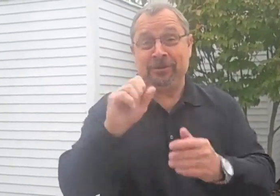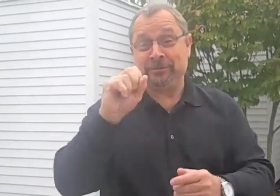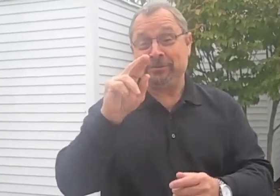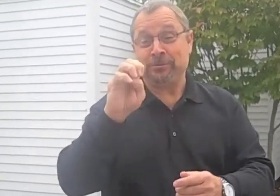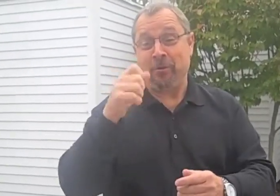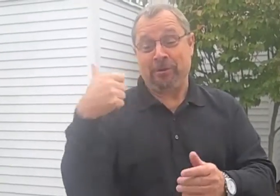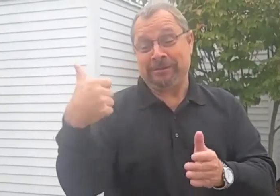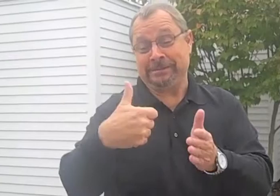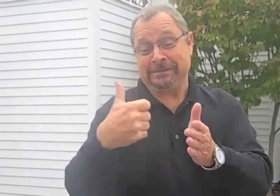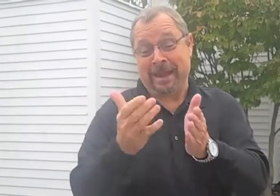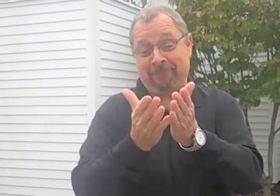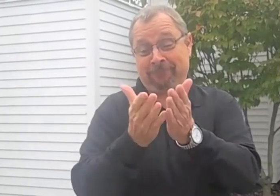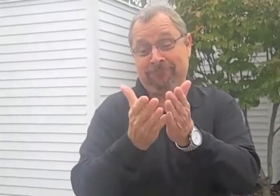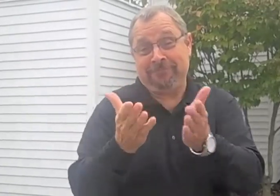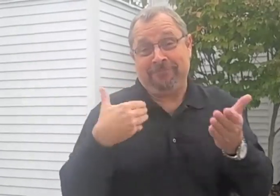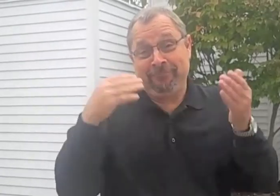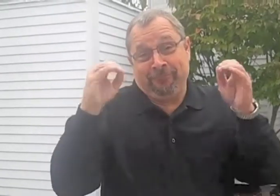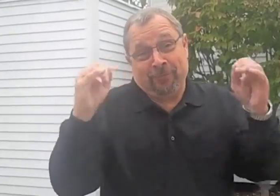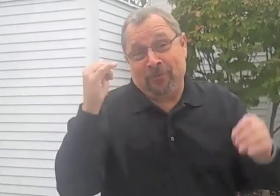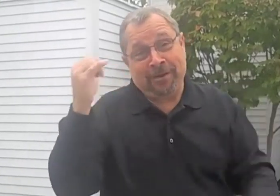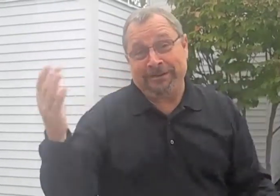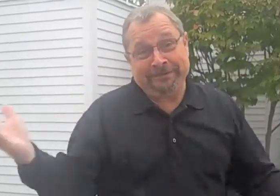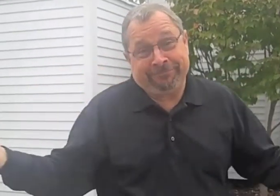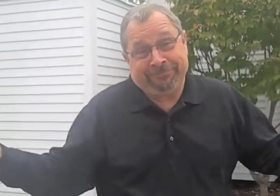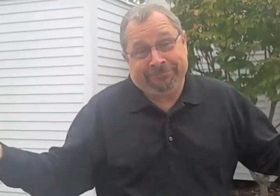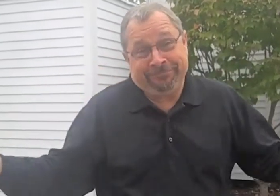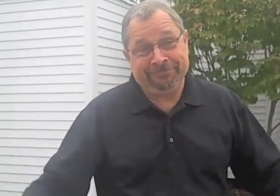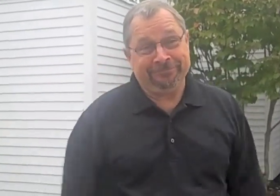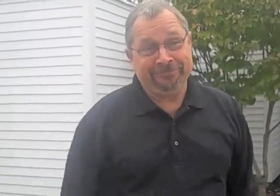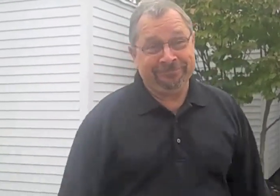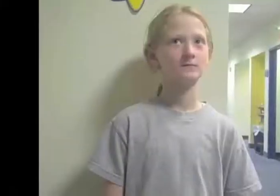called Plymouth coming into shore near the rocks? I have no idea.